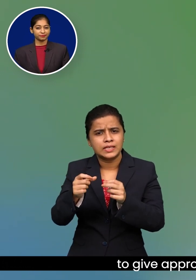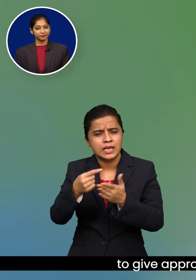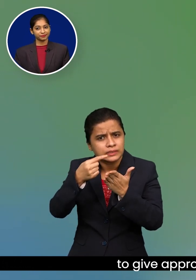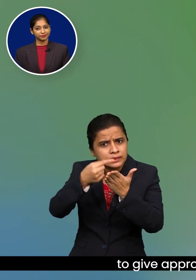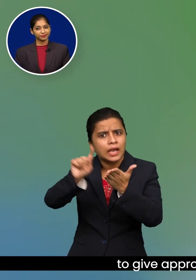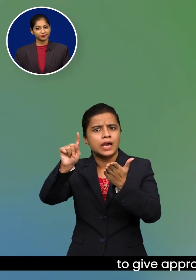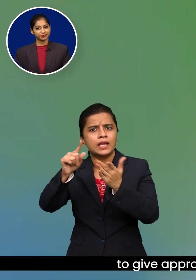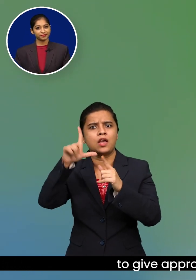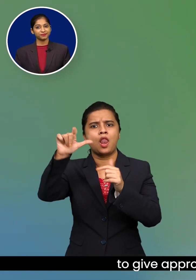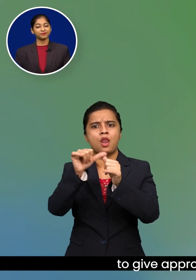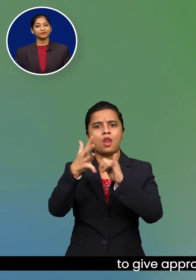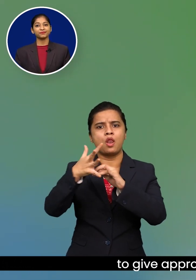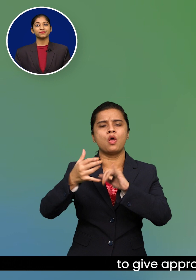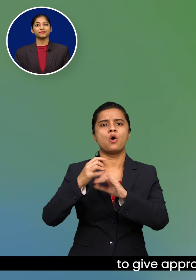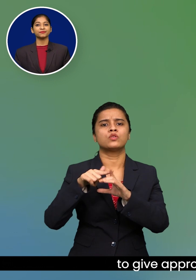laws.